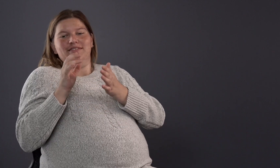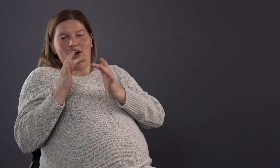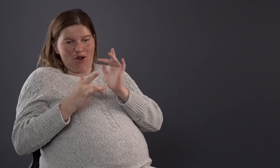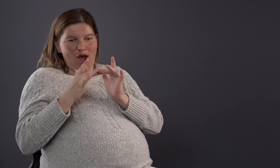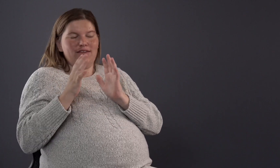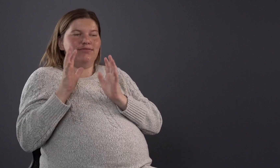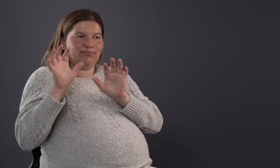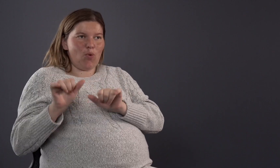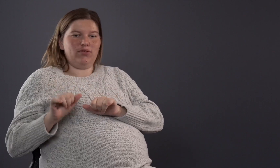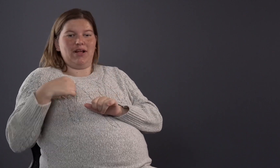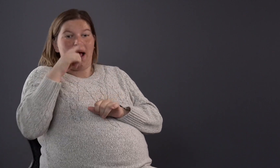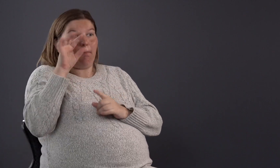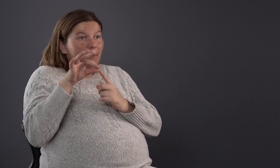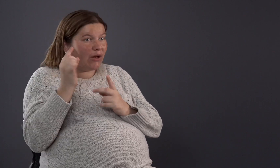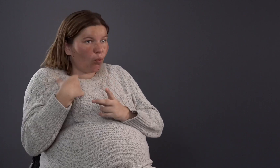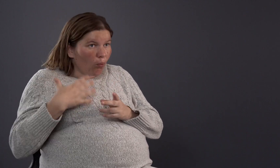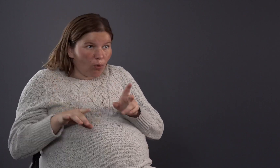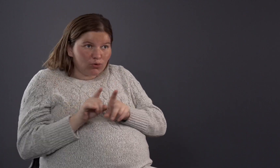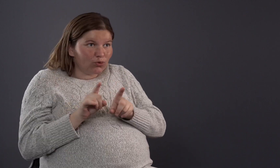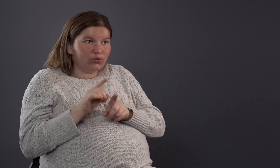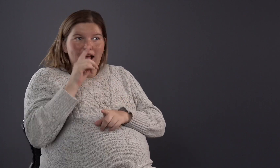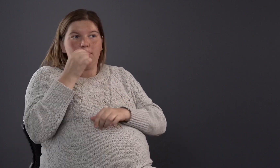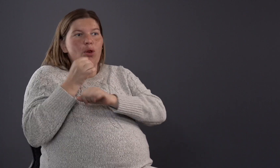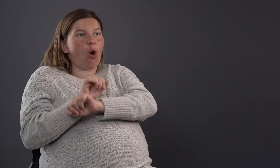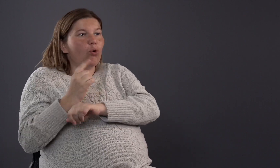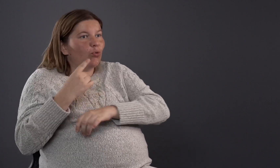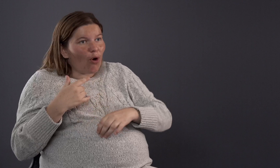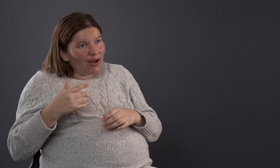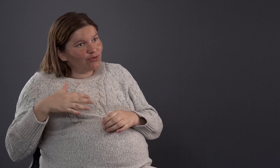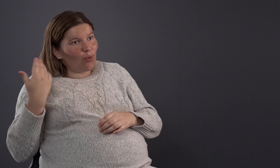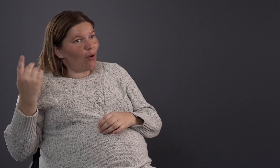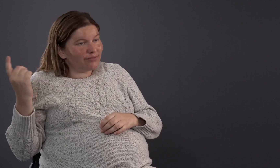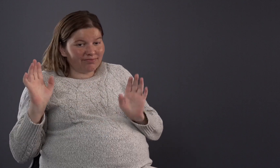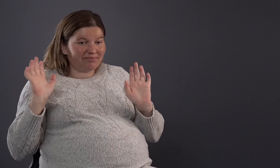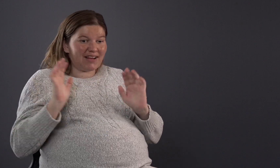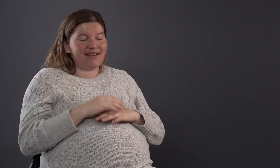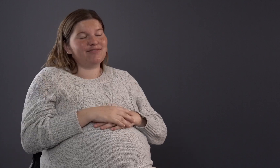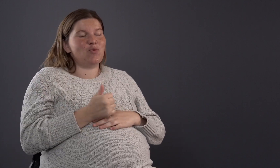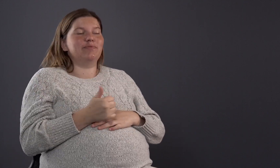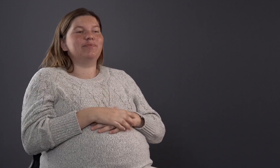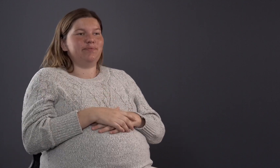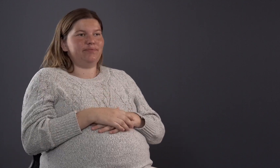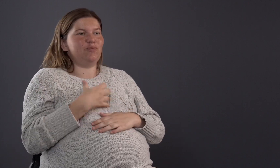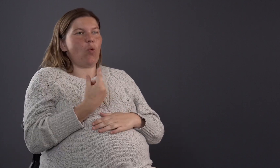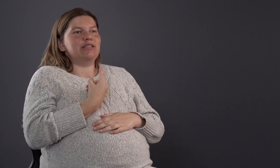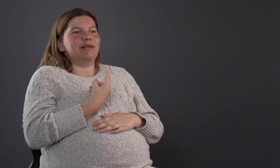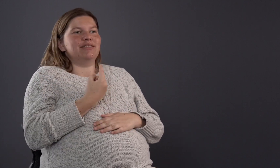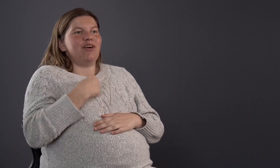can book interpreters online. I can decide who I want and who I don't want to interpret for me. It's great. Being independent means I